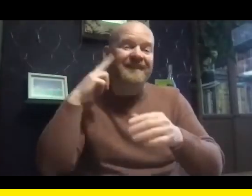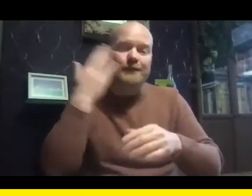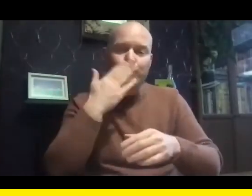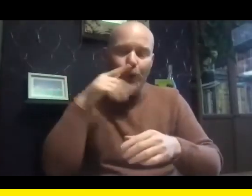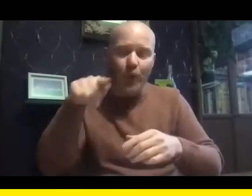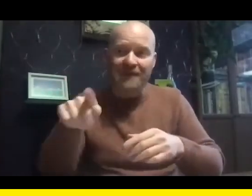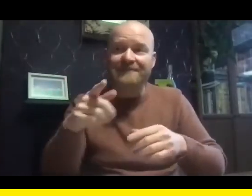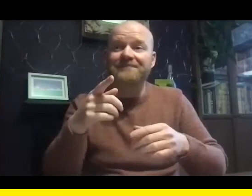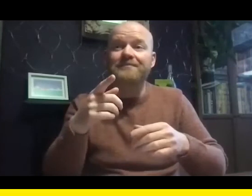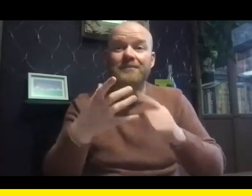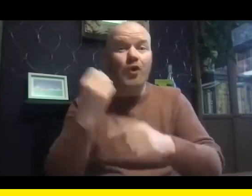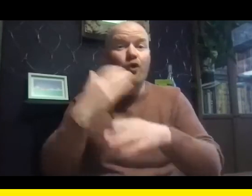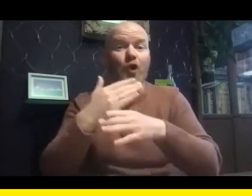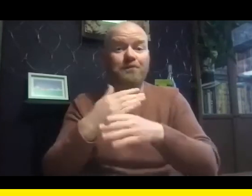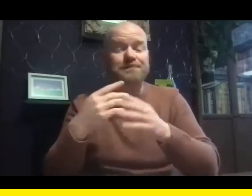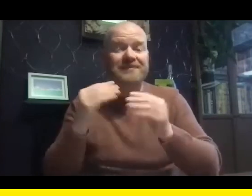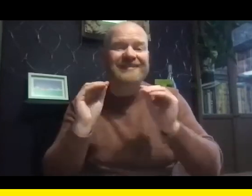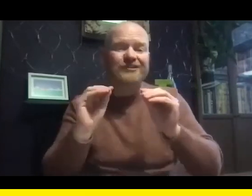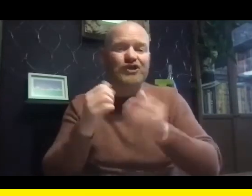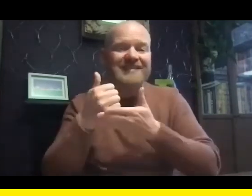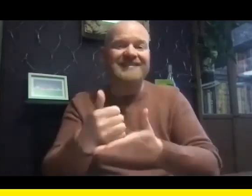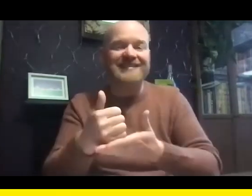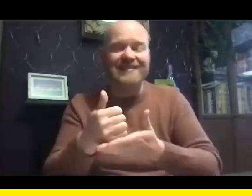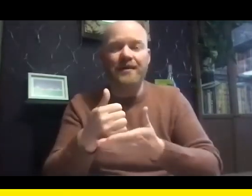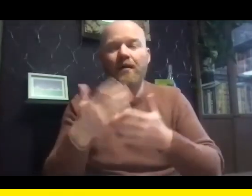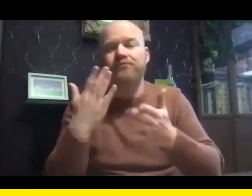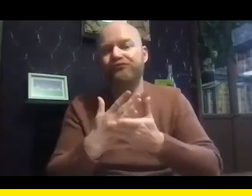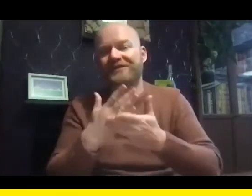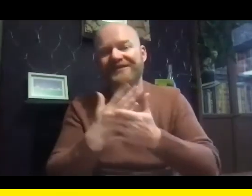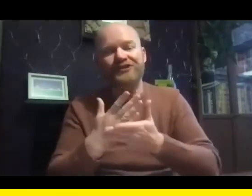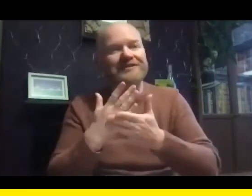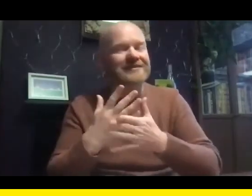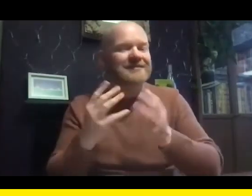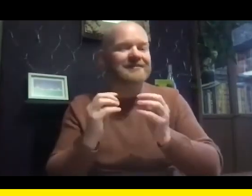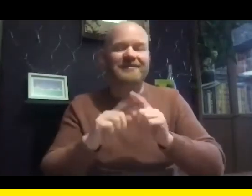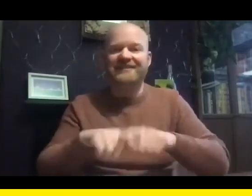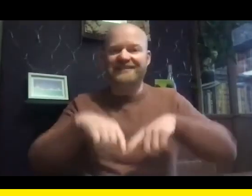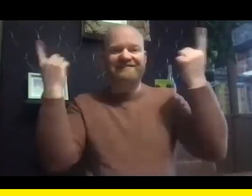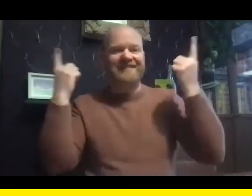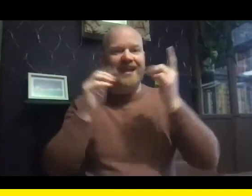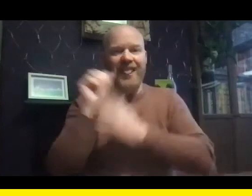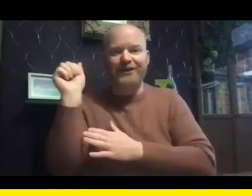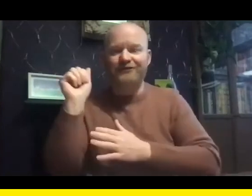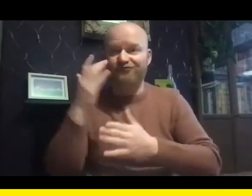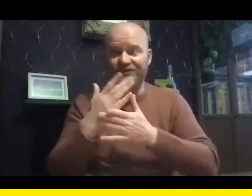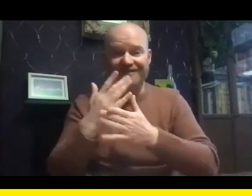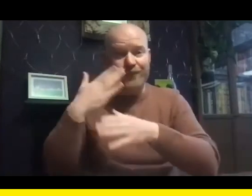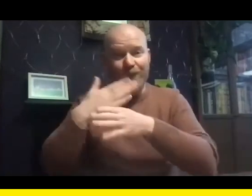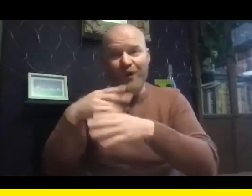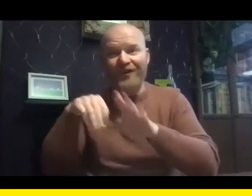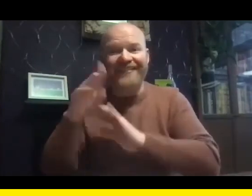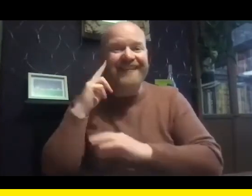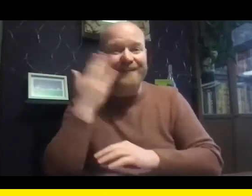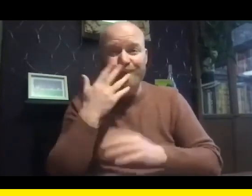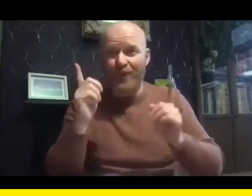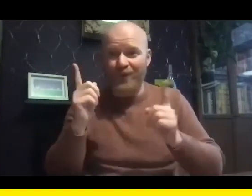school, and then I did, and I was successful. I became a TA, teaching assistant.